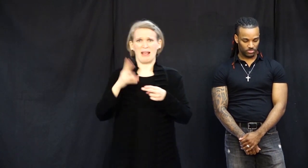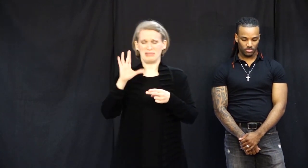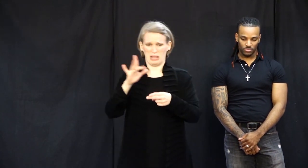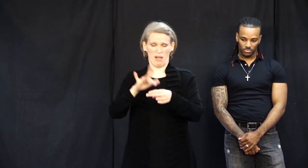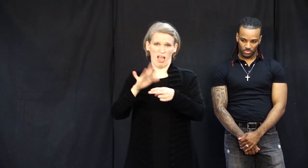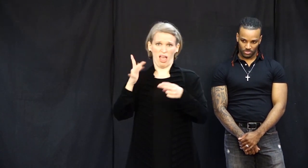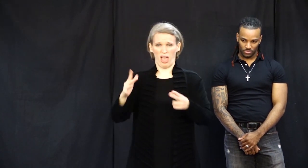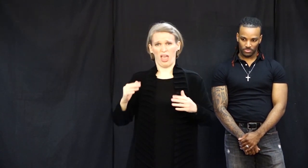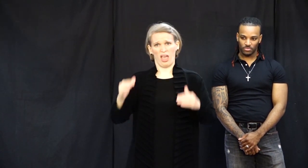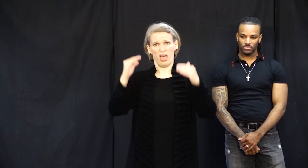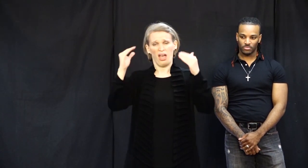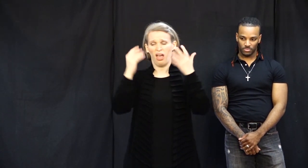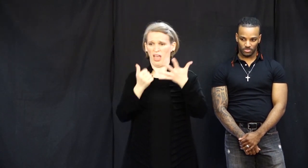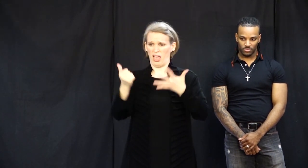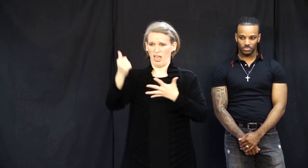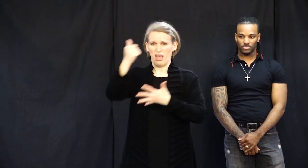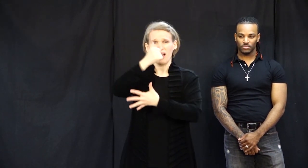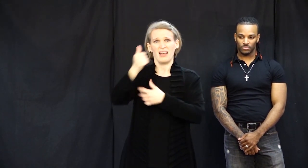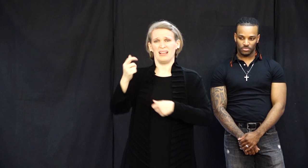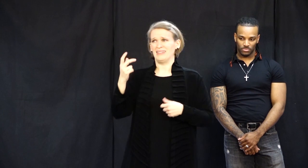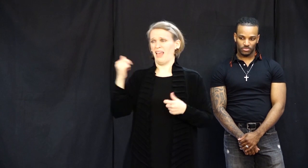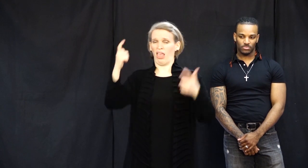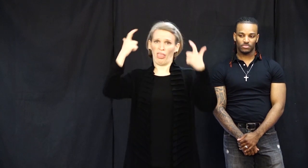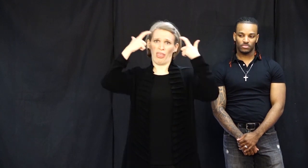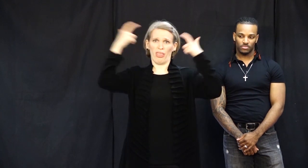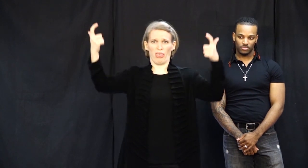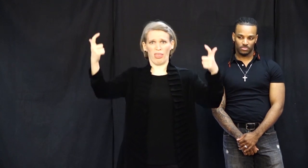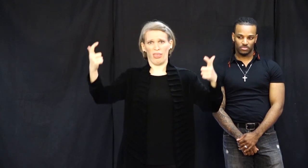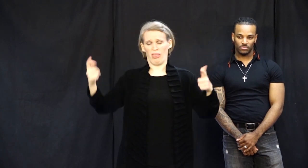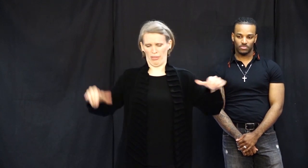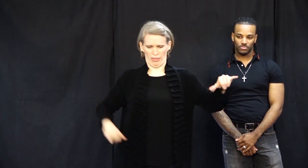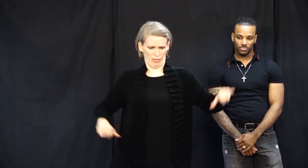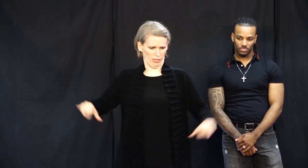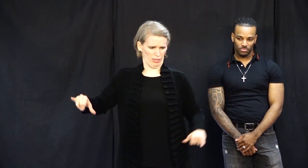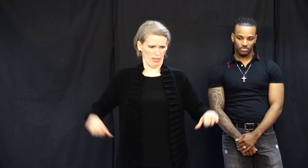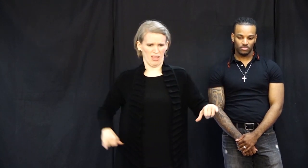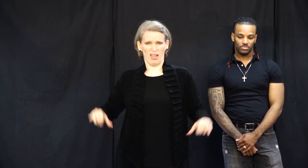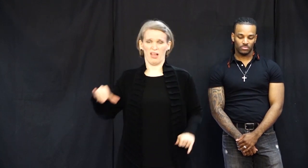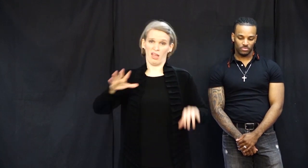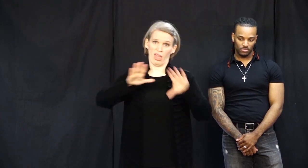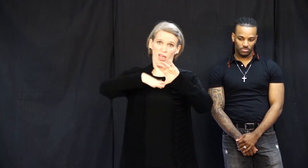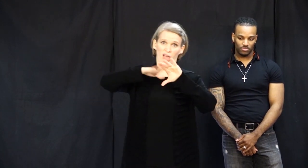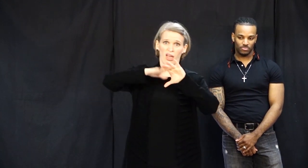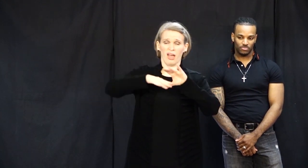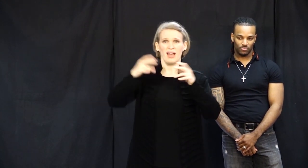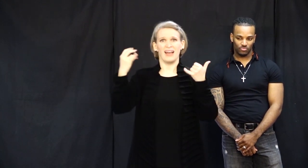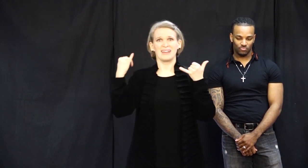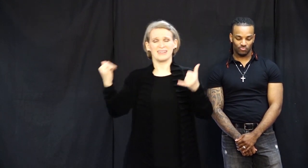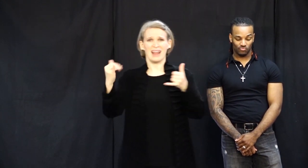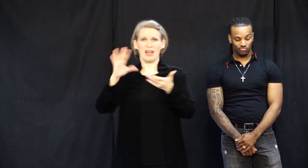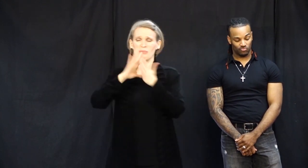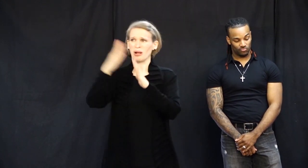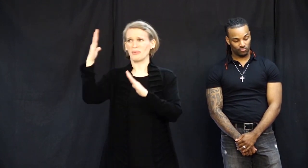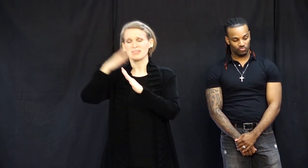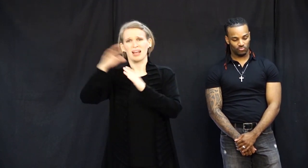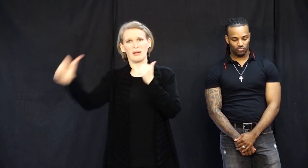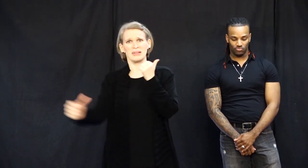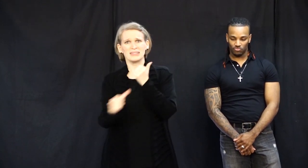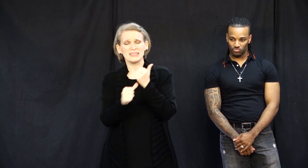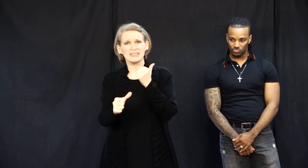phenomenon? Watch this obnoxious, arrogant, loudmouth bother be seated at the right hand of the father.